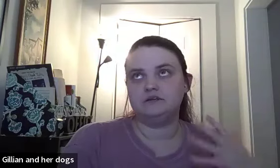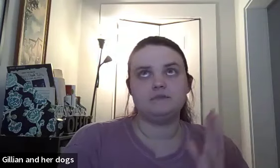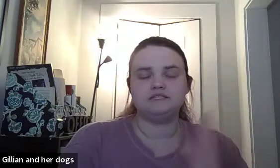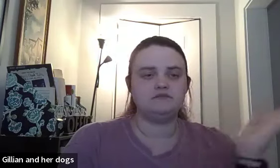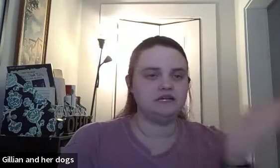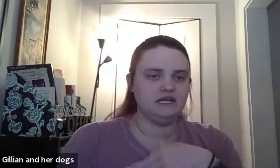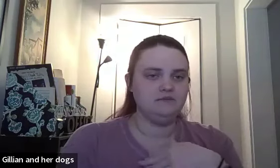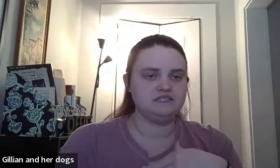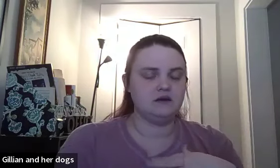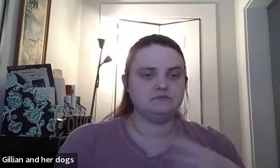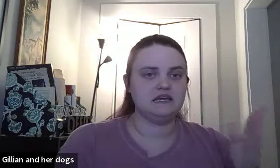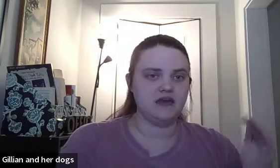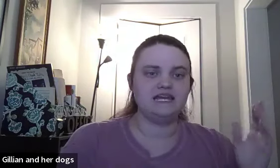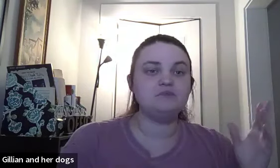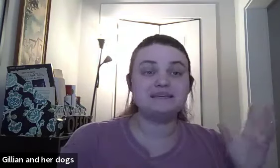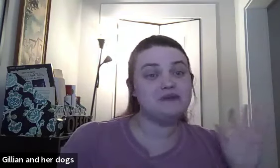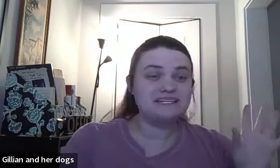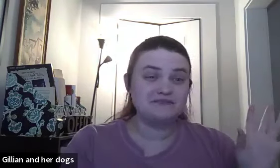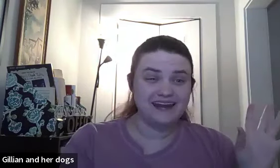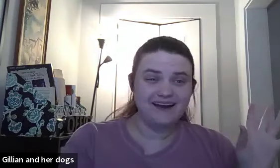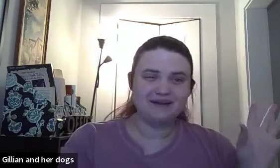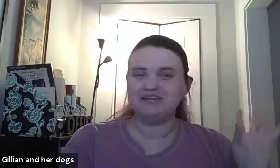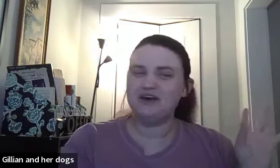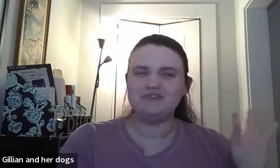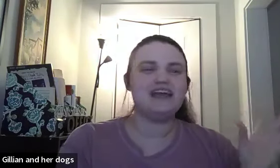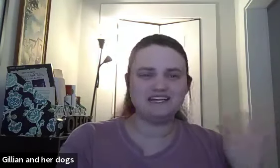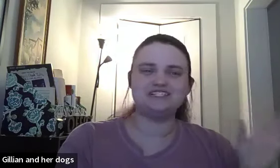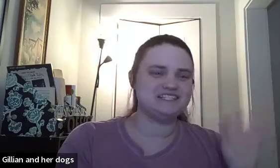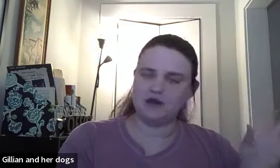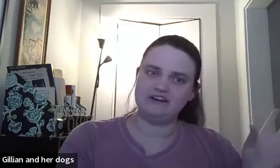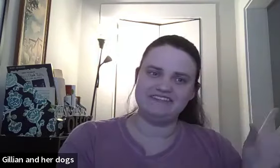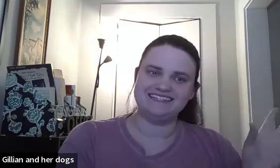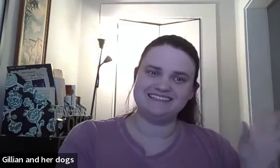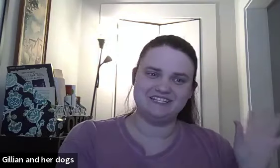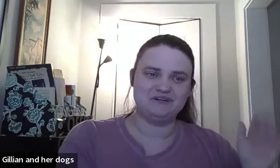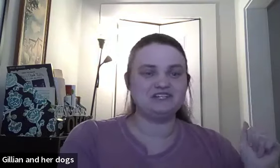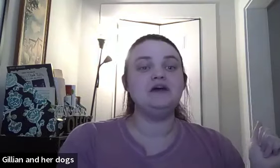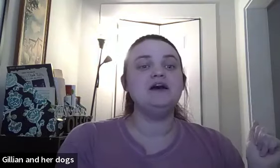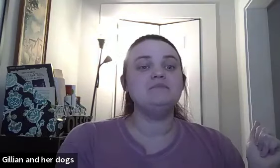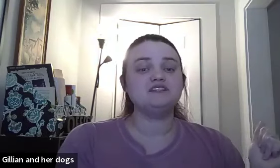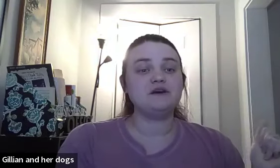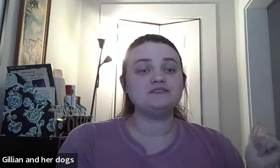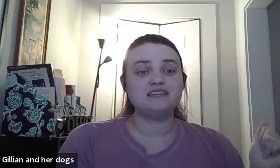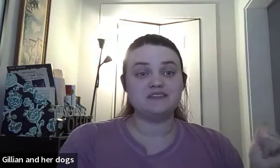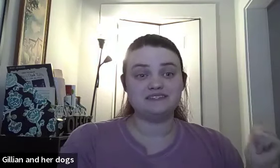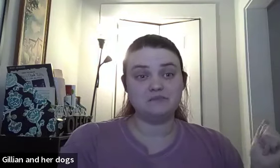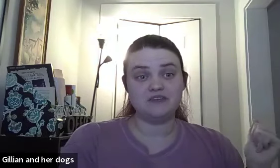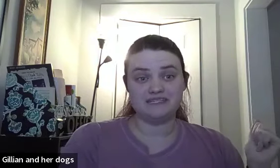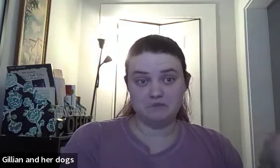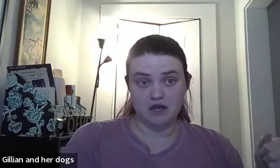not myself. I need to stop saying that. I keep wanting to say me, myself, and I, and I'm like, nope, that actually does not work in this situation. But so if I was going to say that something is